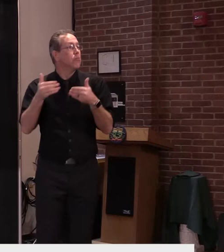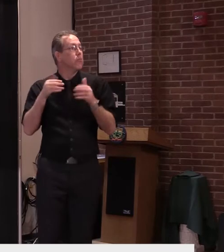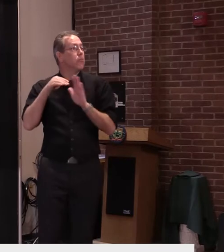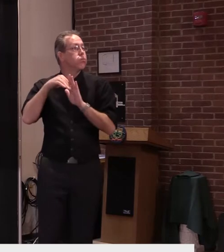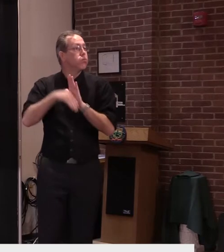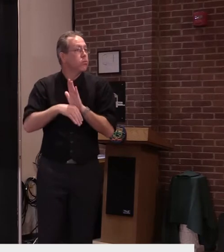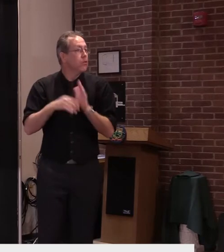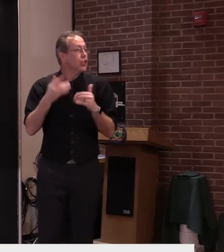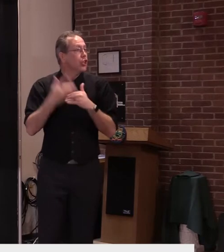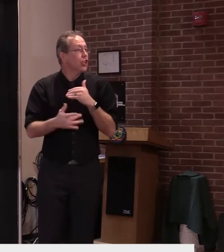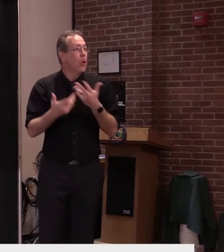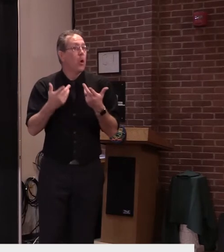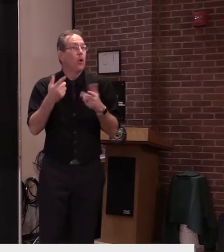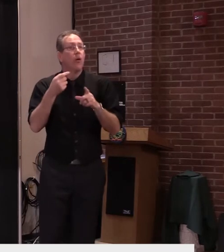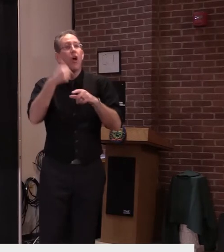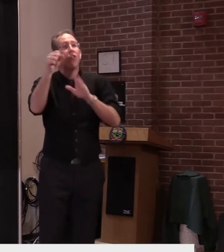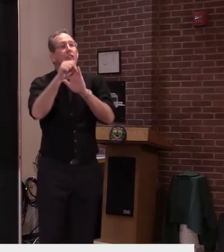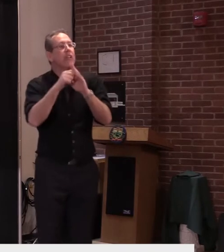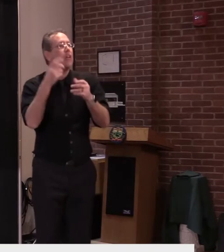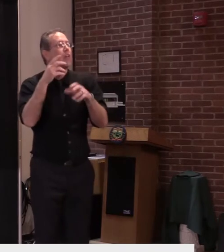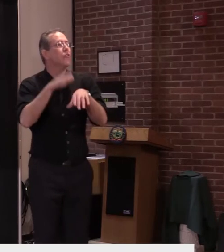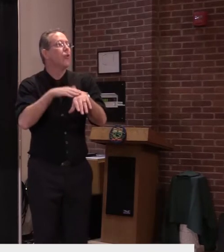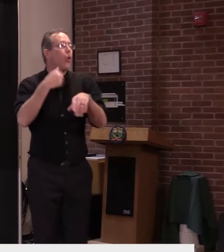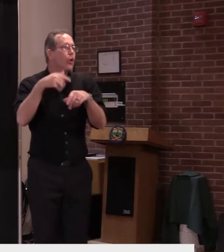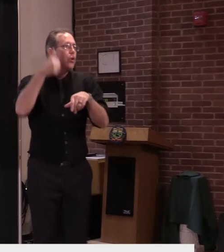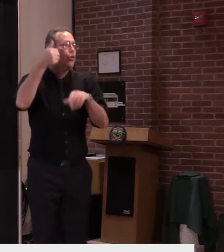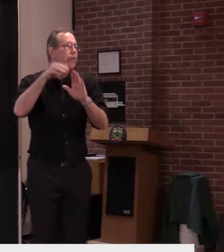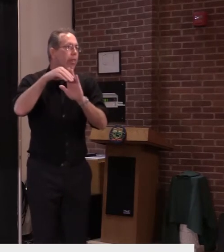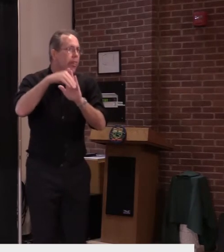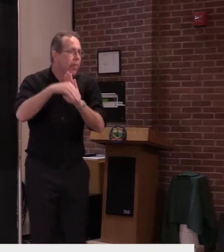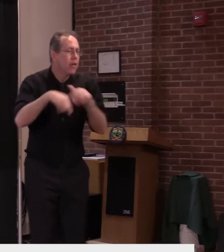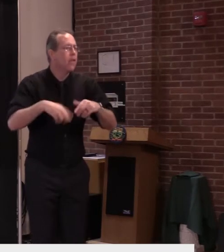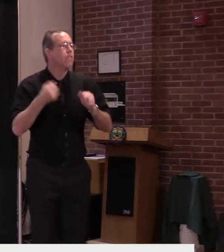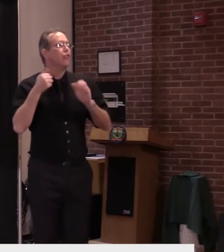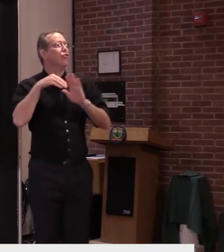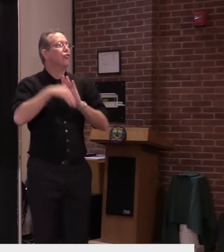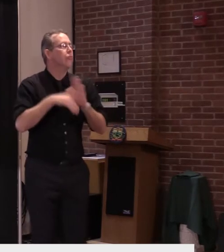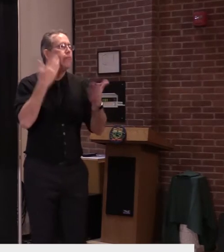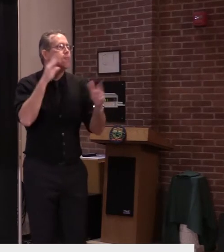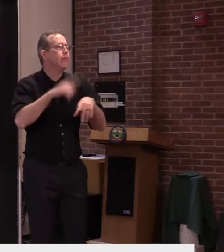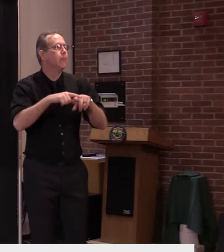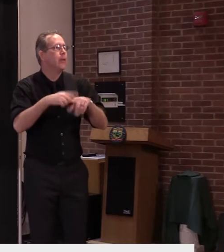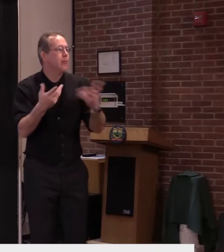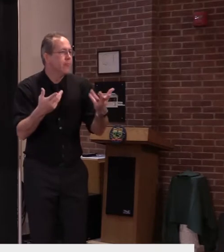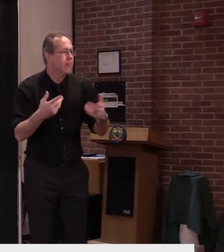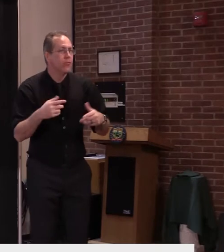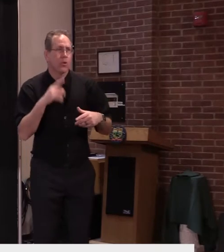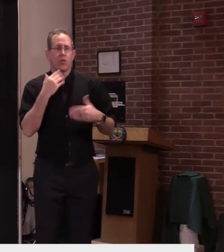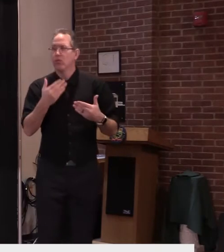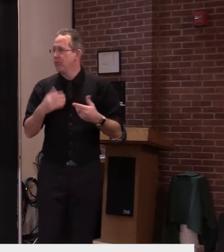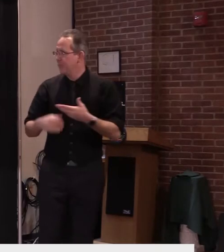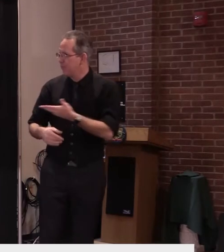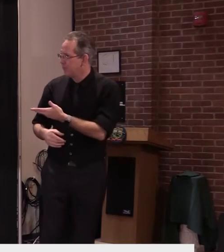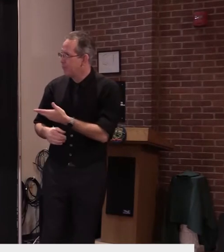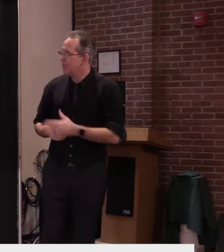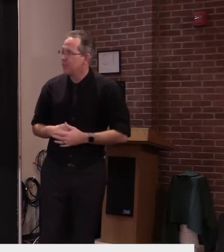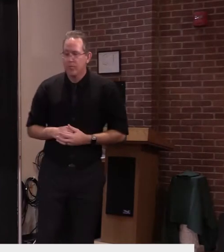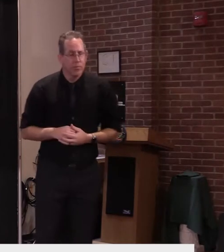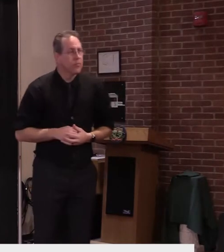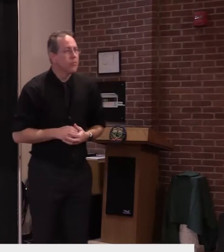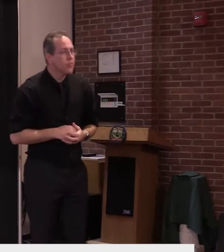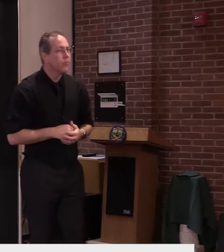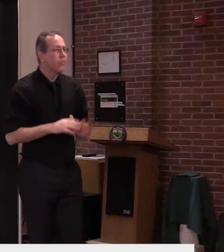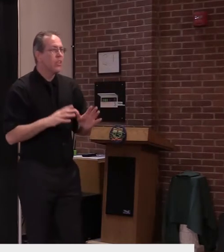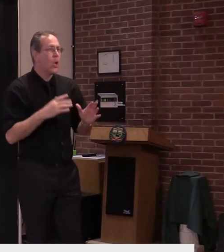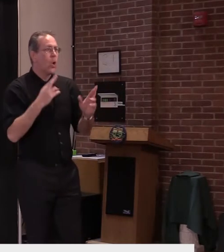demographics or vaccination status. But that certainly is some encouraging news in terms of what the prediction is once we get through the worst of